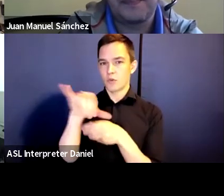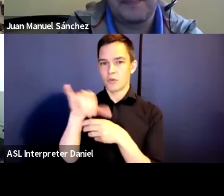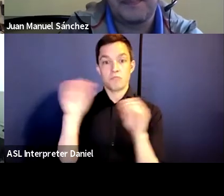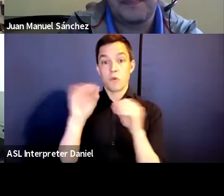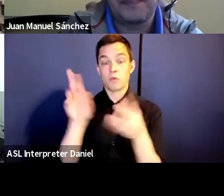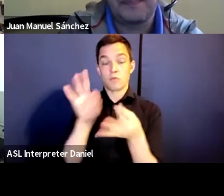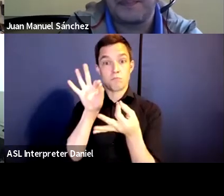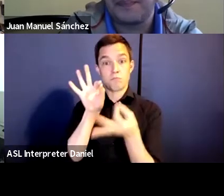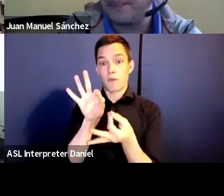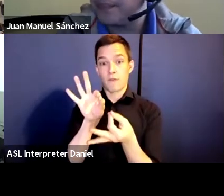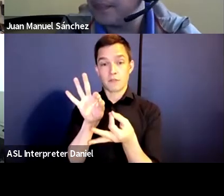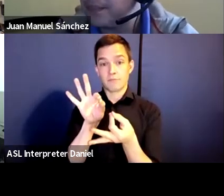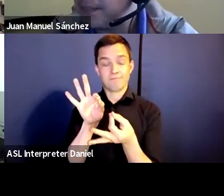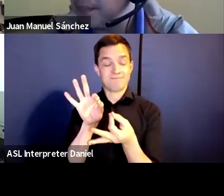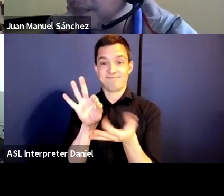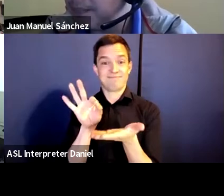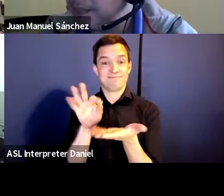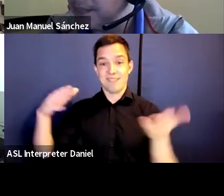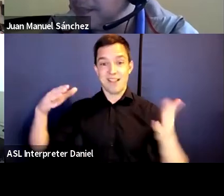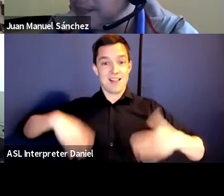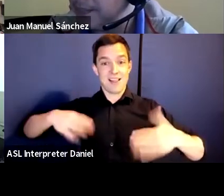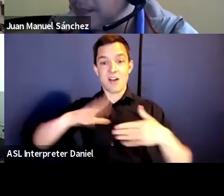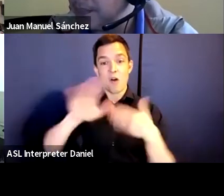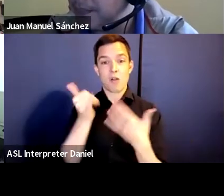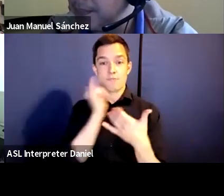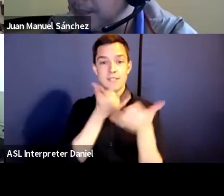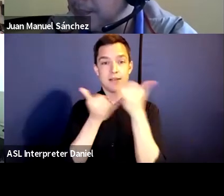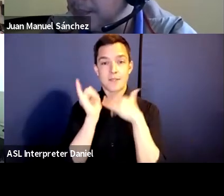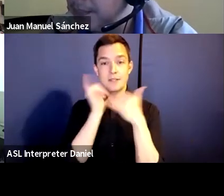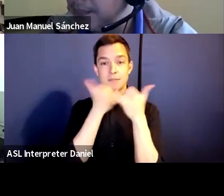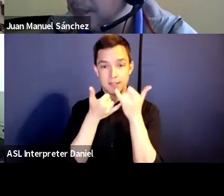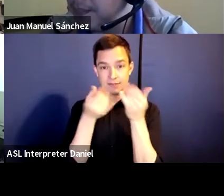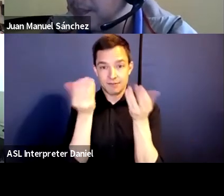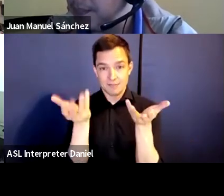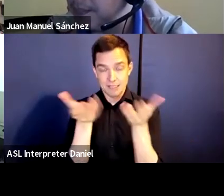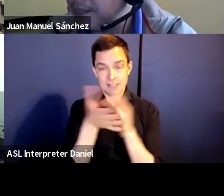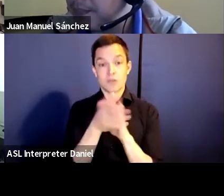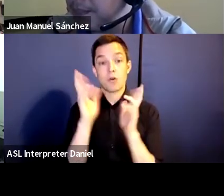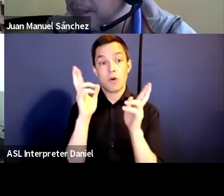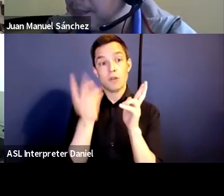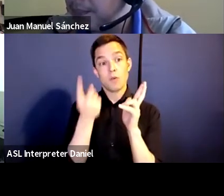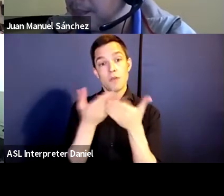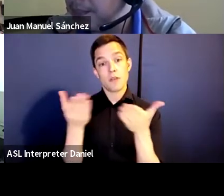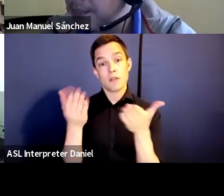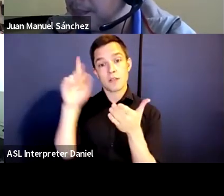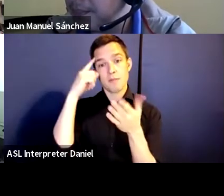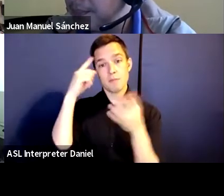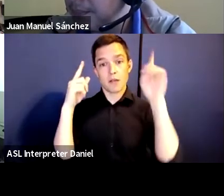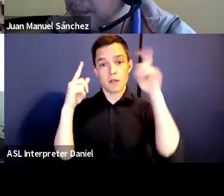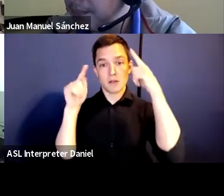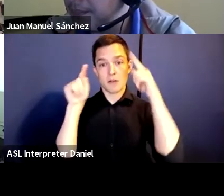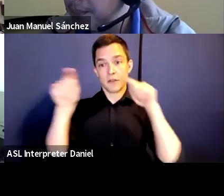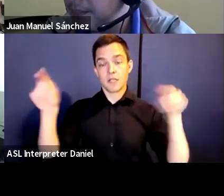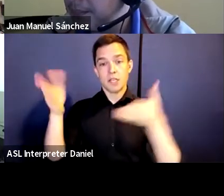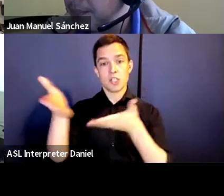this, right? Nobody is perfect. We've all made mistakes. and I hope that one of the things that governments can be doing is sharing